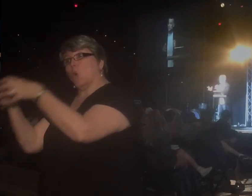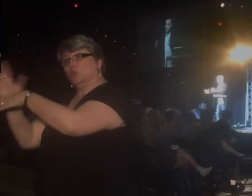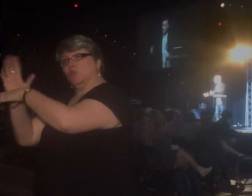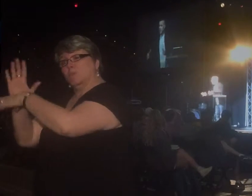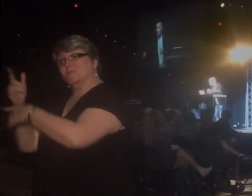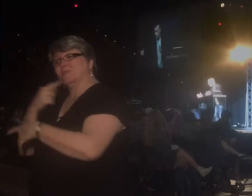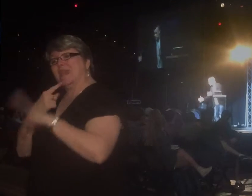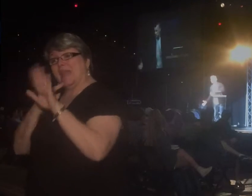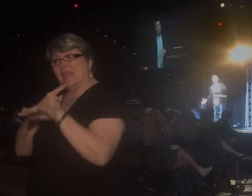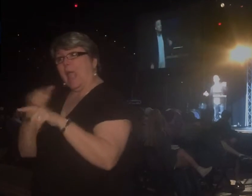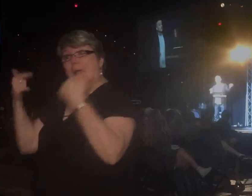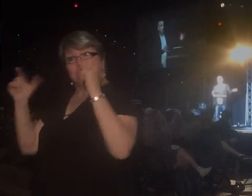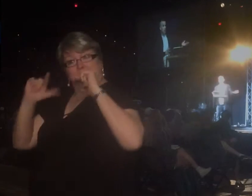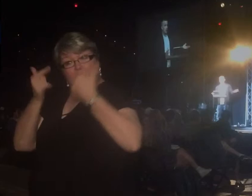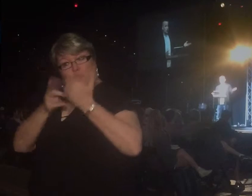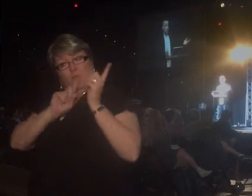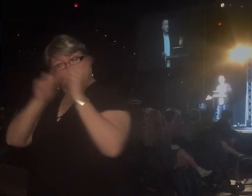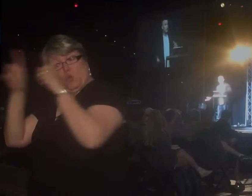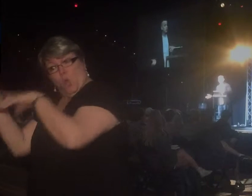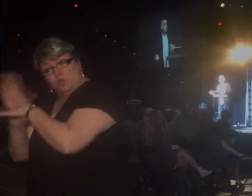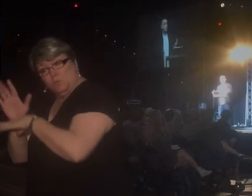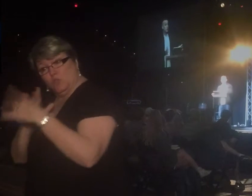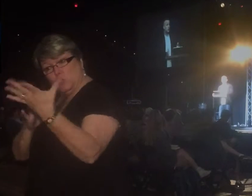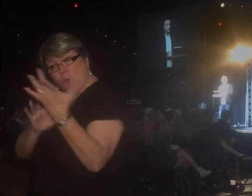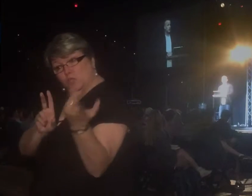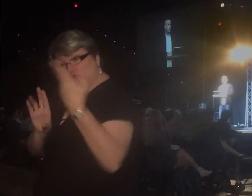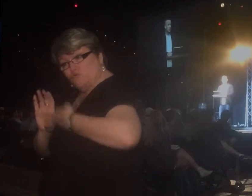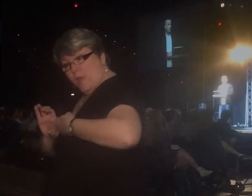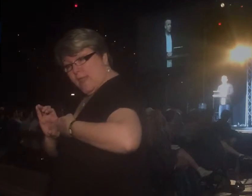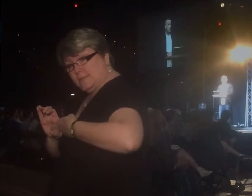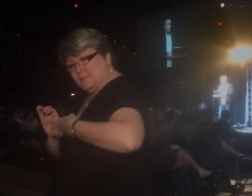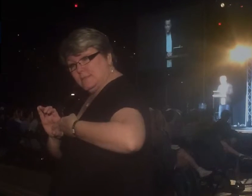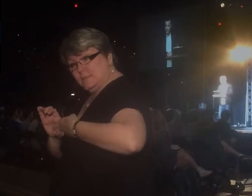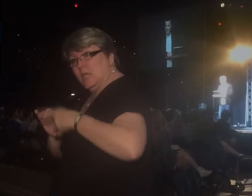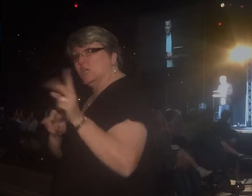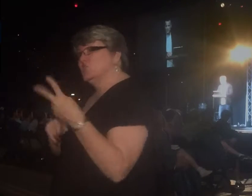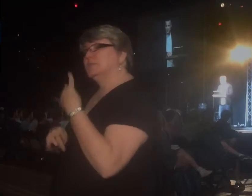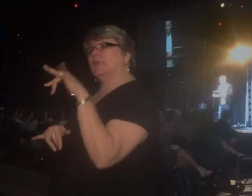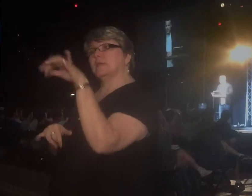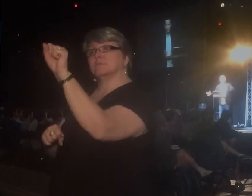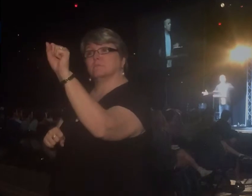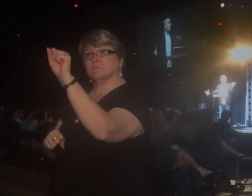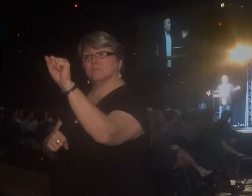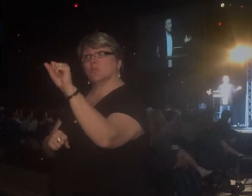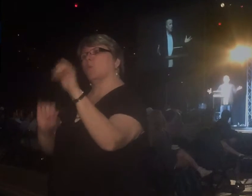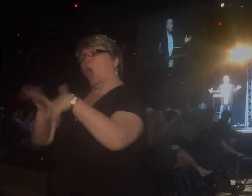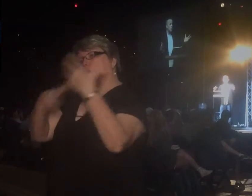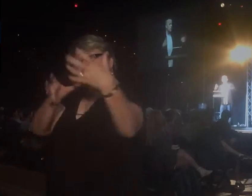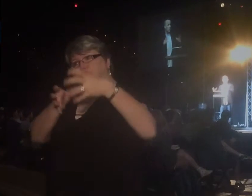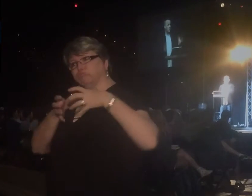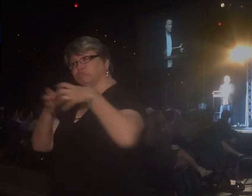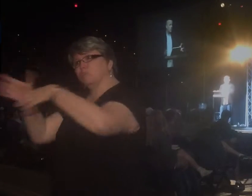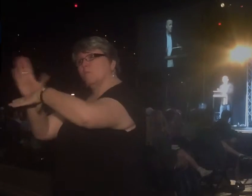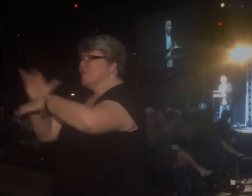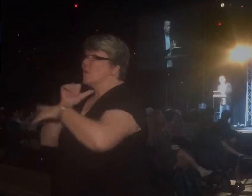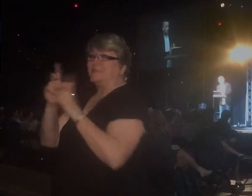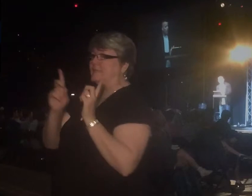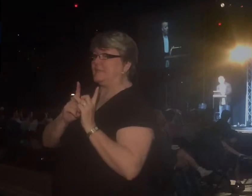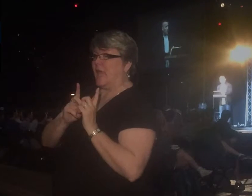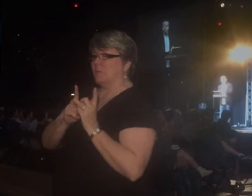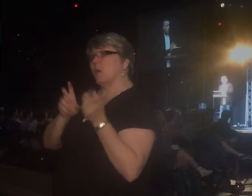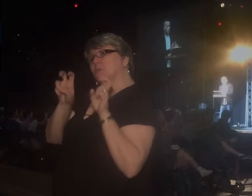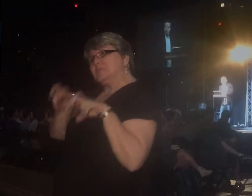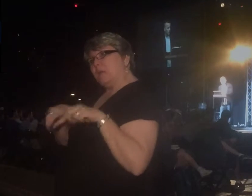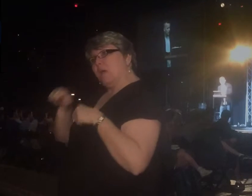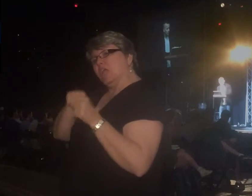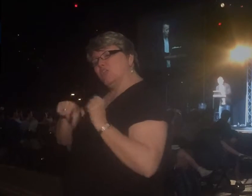going out to a movie, so I said, hey, a big group of us is going out to a movie. Would you like to join us? And she said yes. And so we all went out to the movie. It wasn't a date,